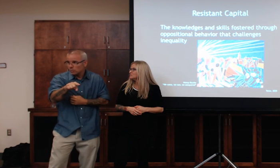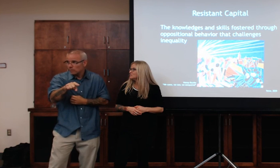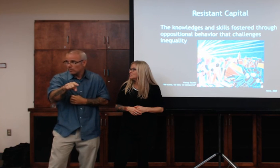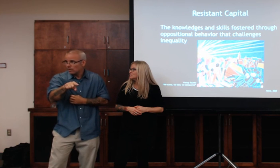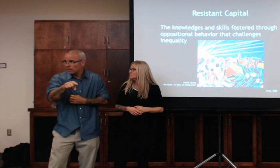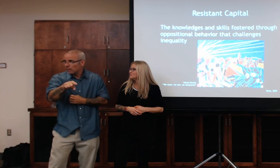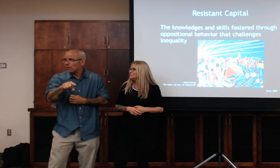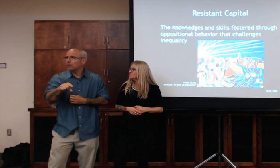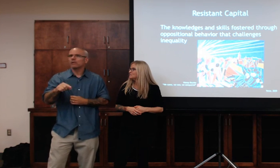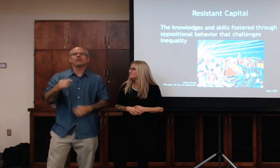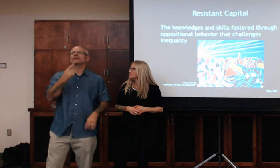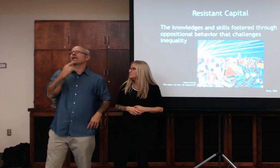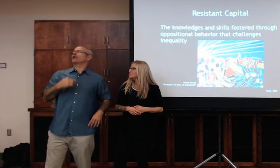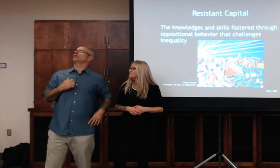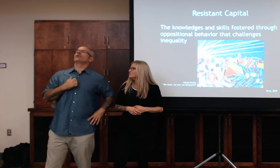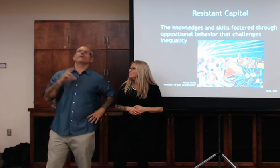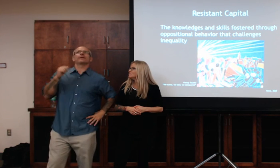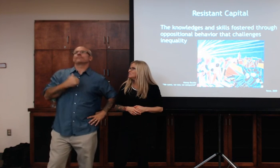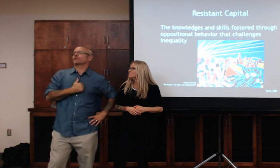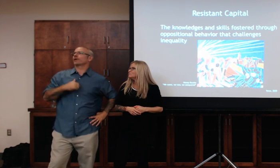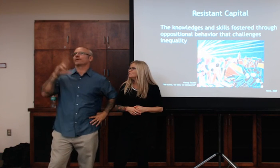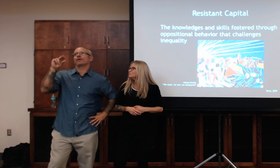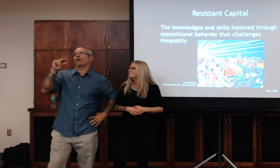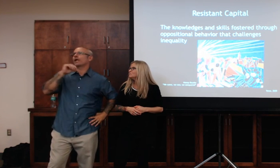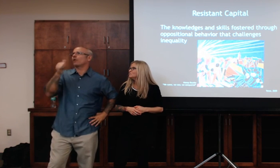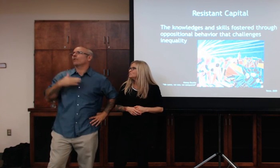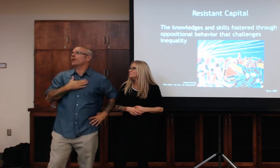a question like that, you say, no, I'm sorry, I don't know how.